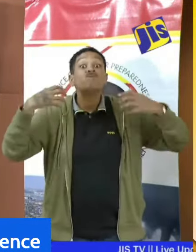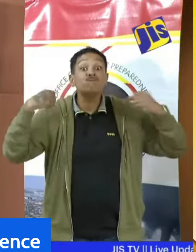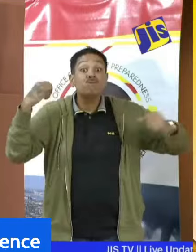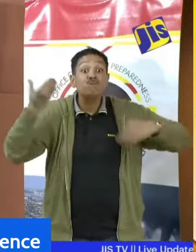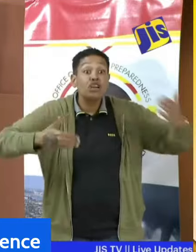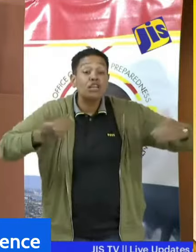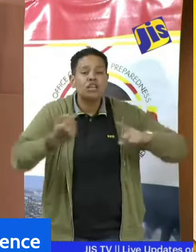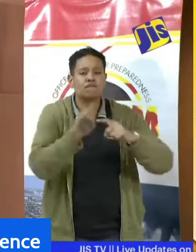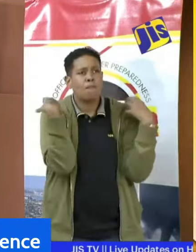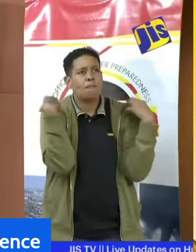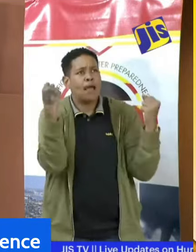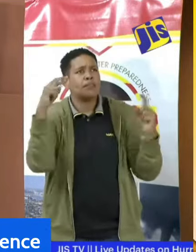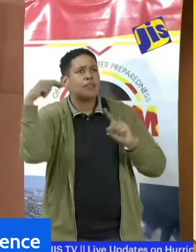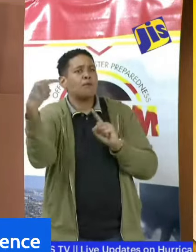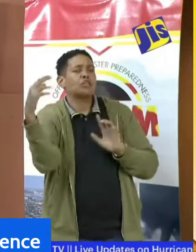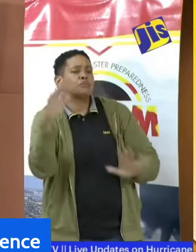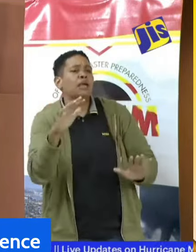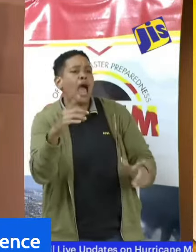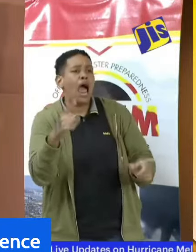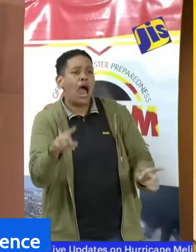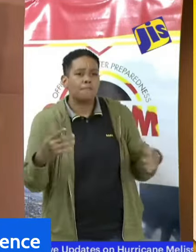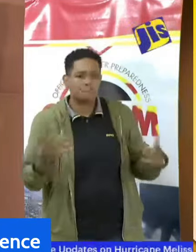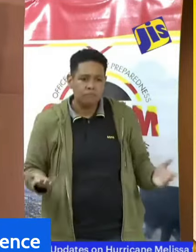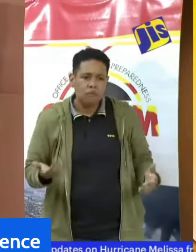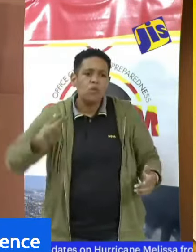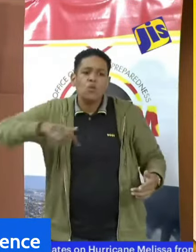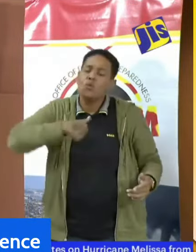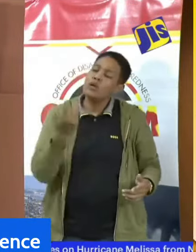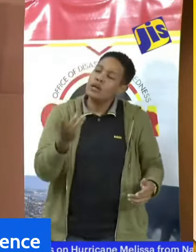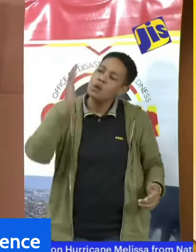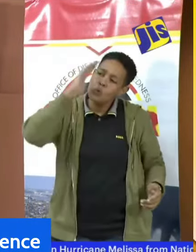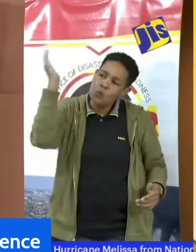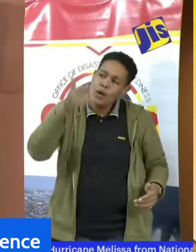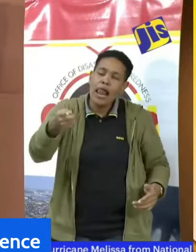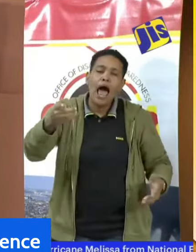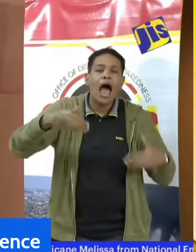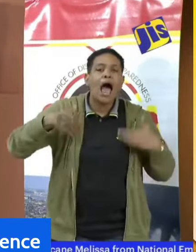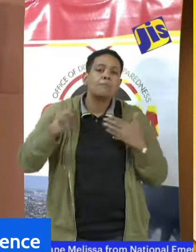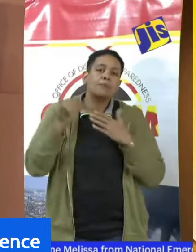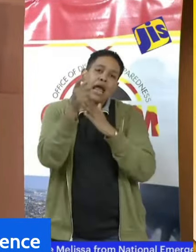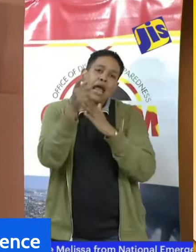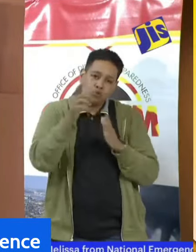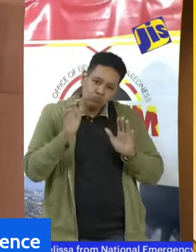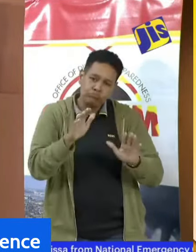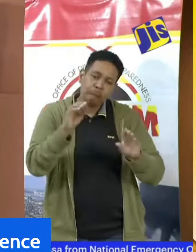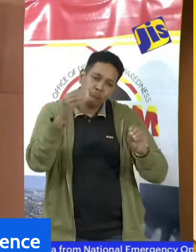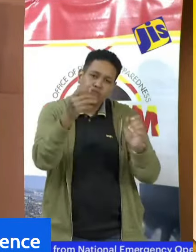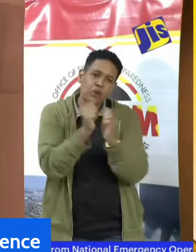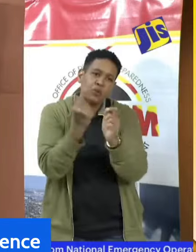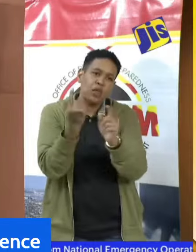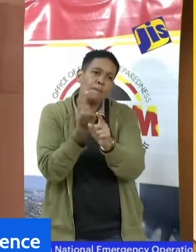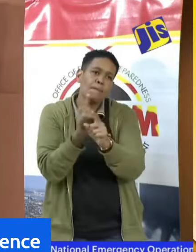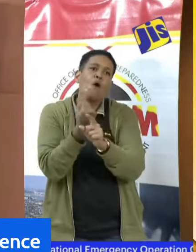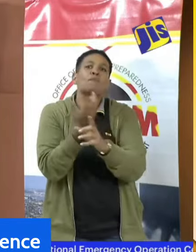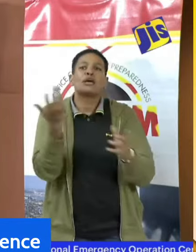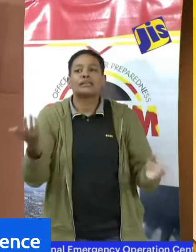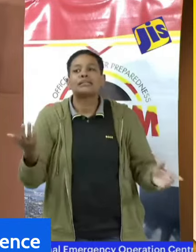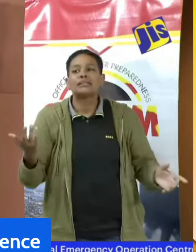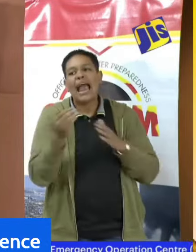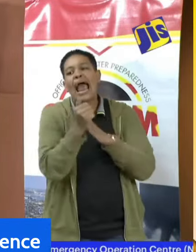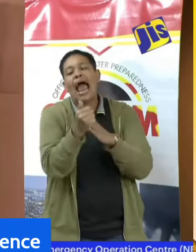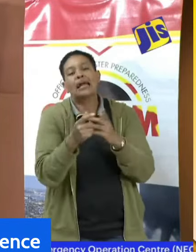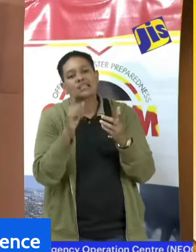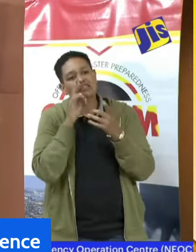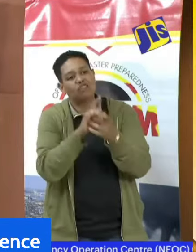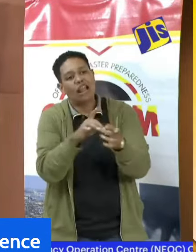from health perspective, we will be happy to guide you and to provide you with the appropriate guidance